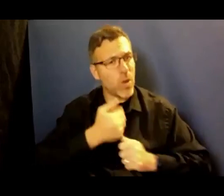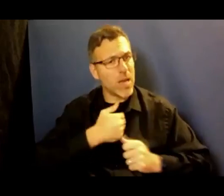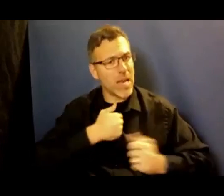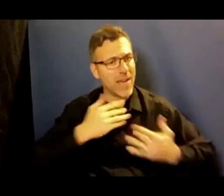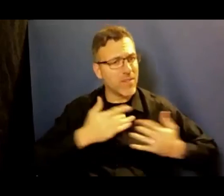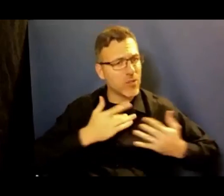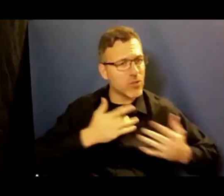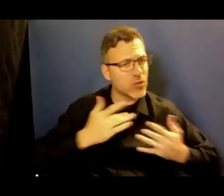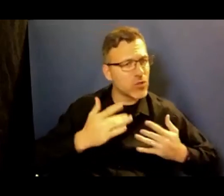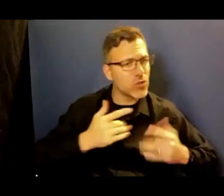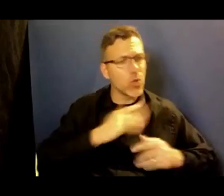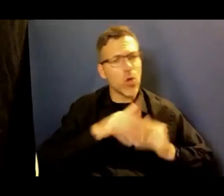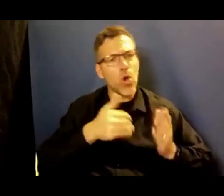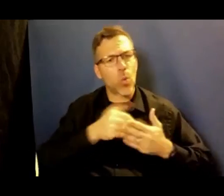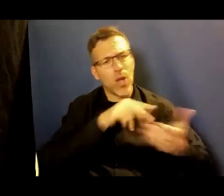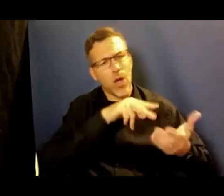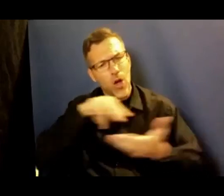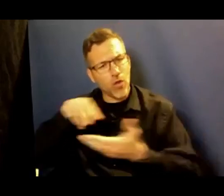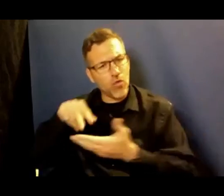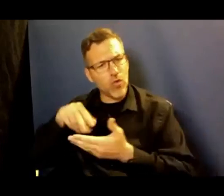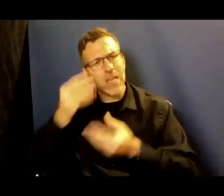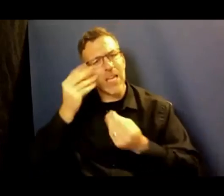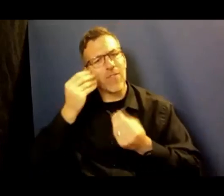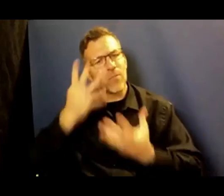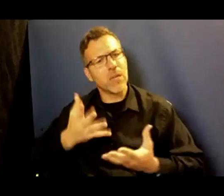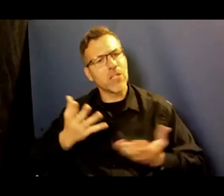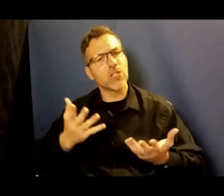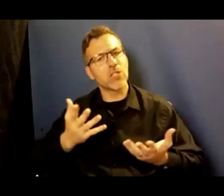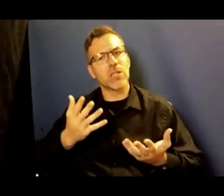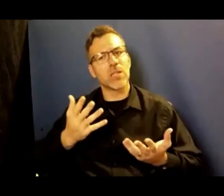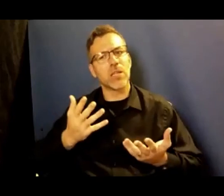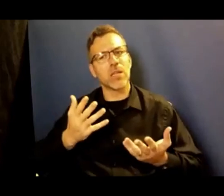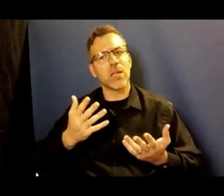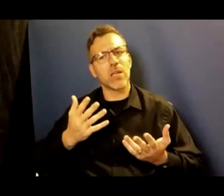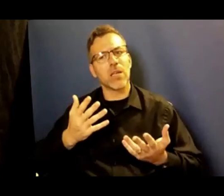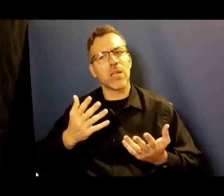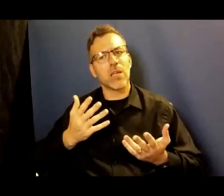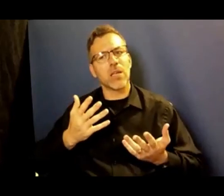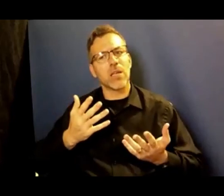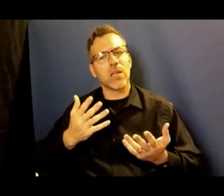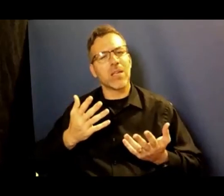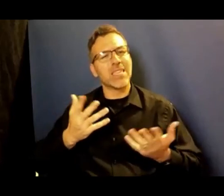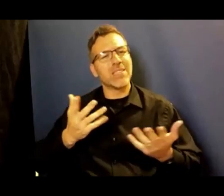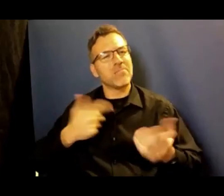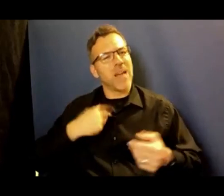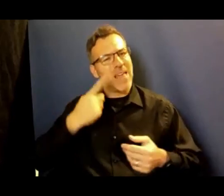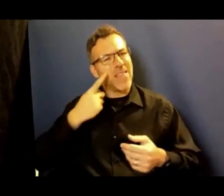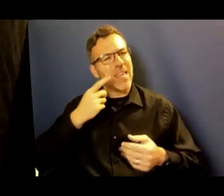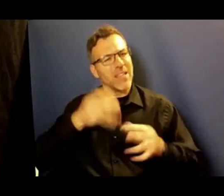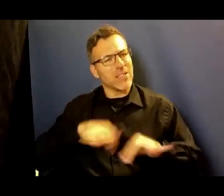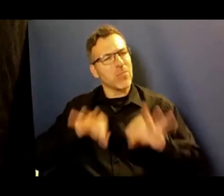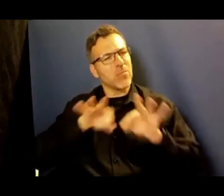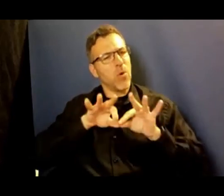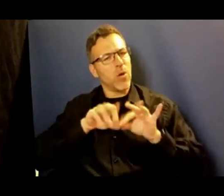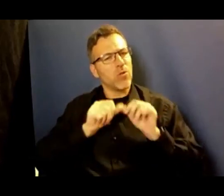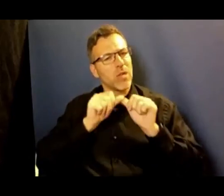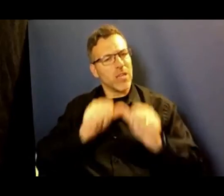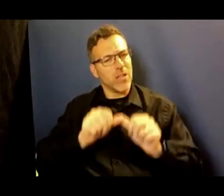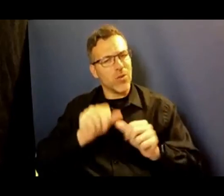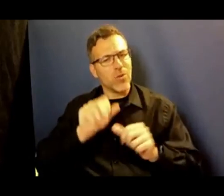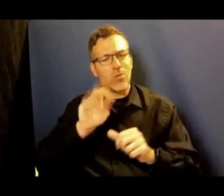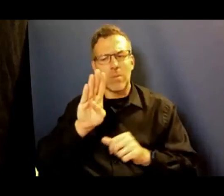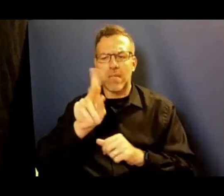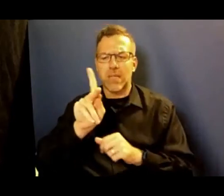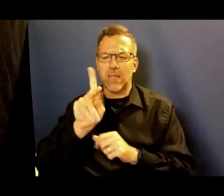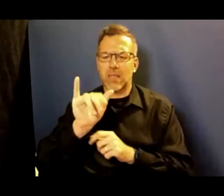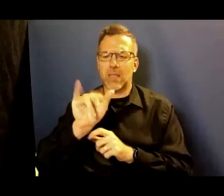of information. None of us know the right information. And I think we just need to be nice to each other and listen to each